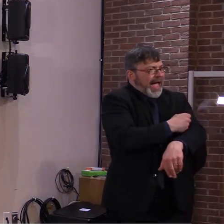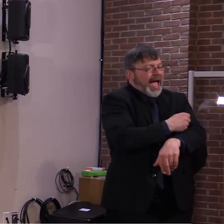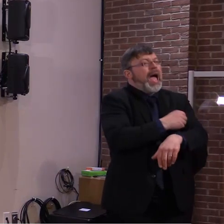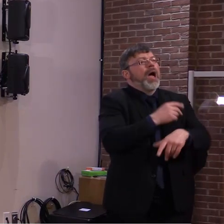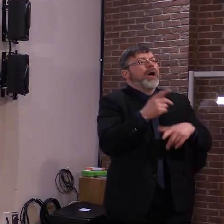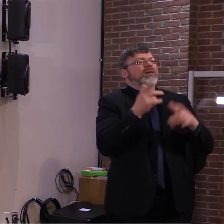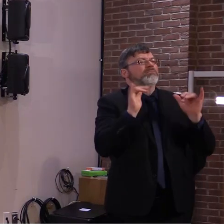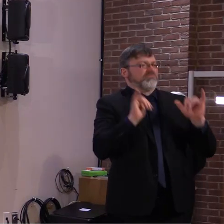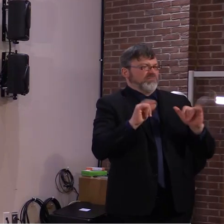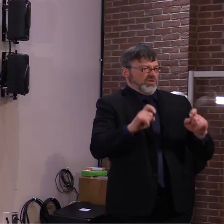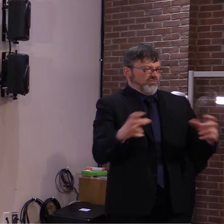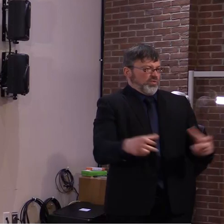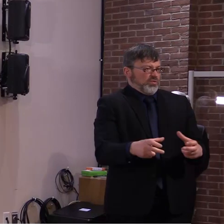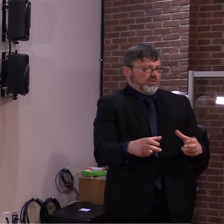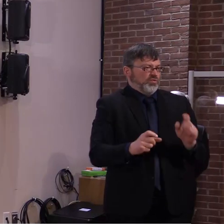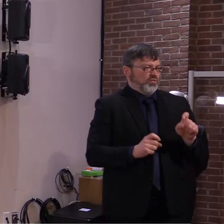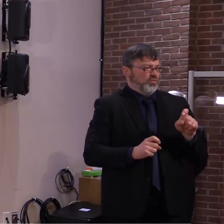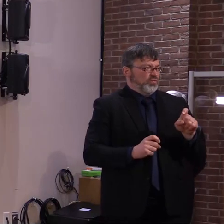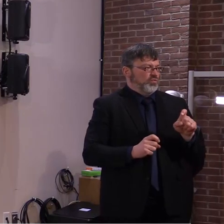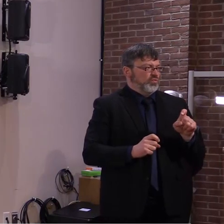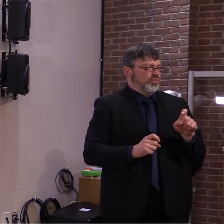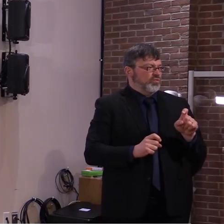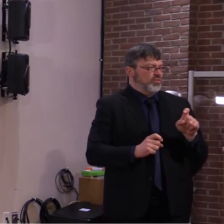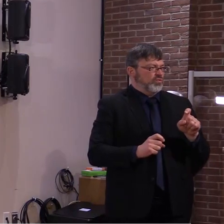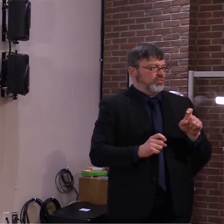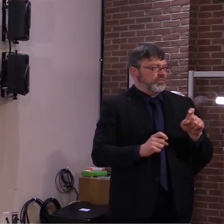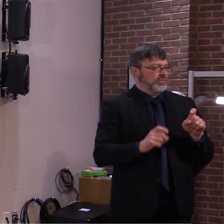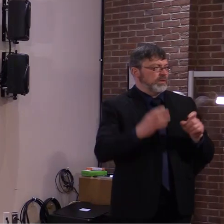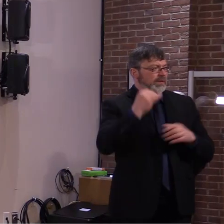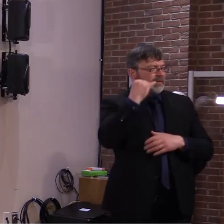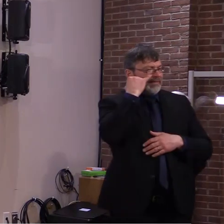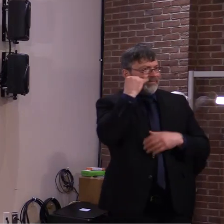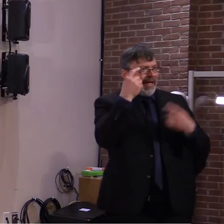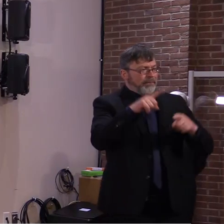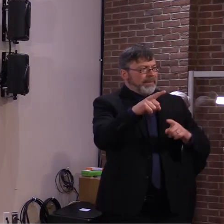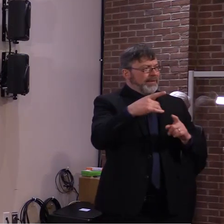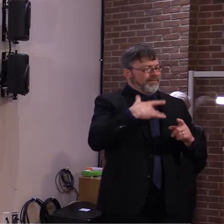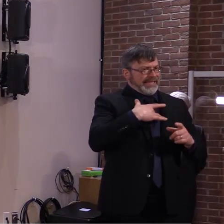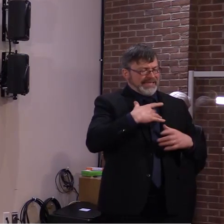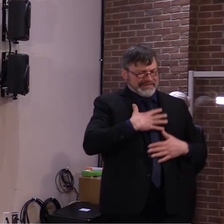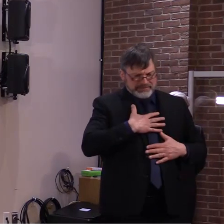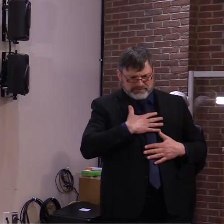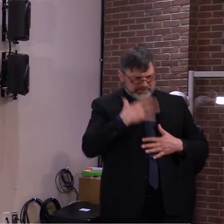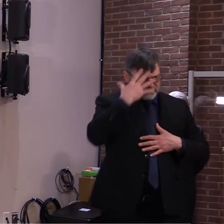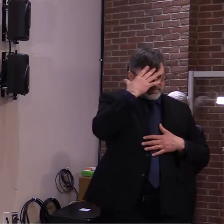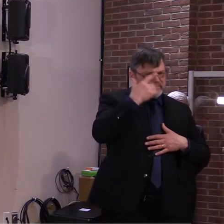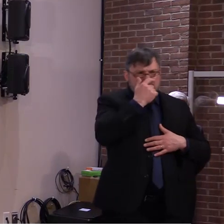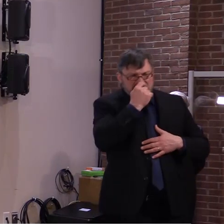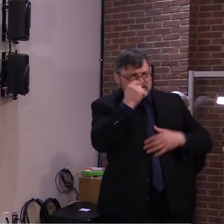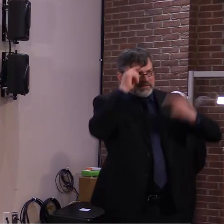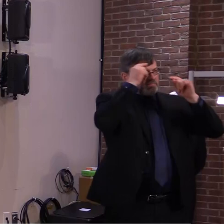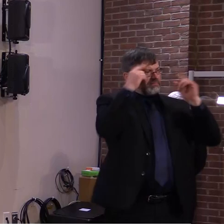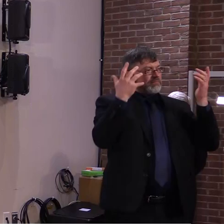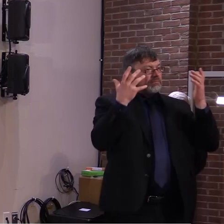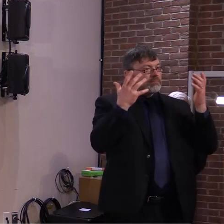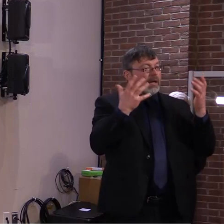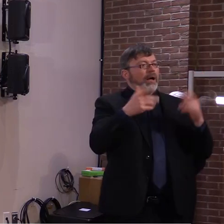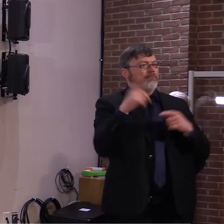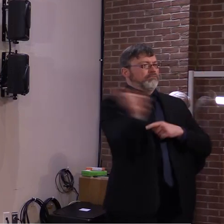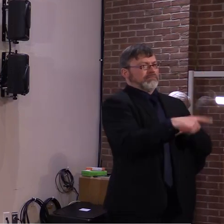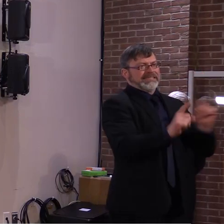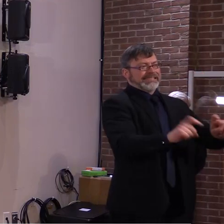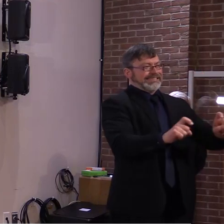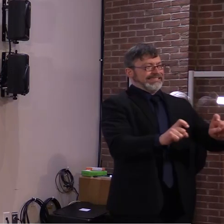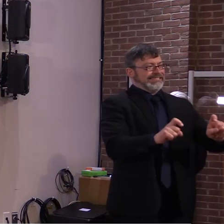COVID. There are plenty of tests and testing locations near you. Getting a same-day test is a piece